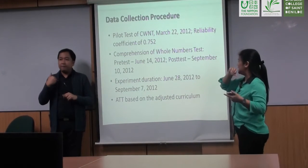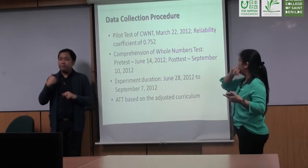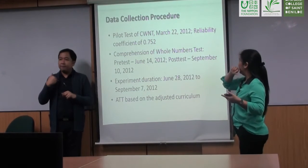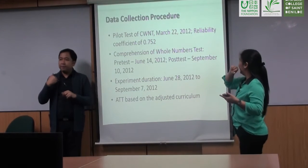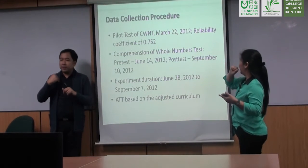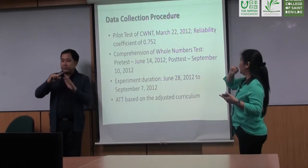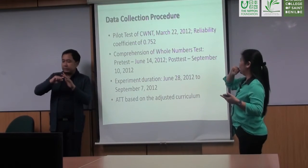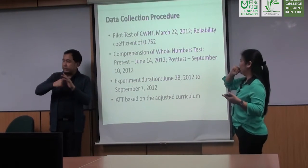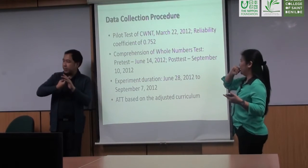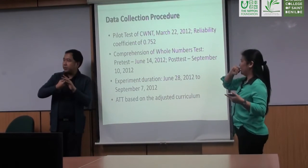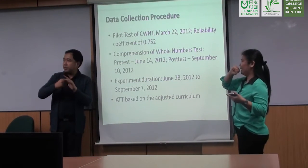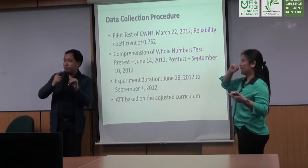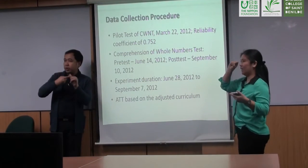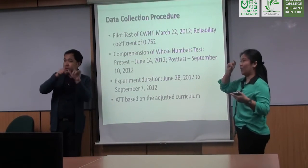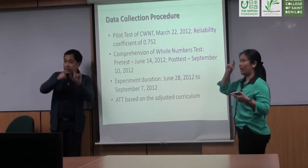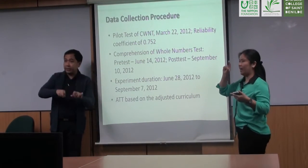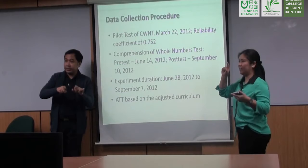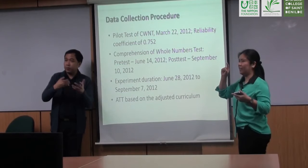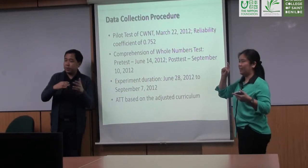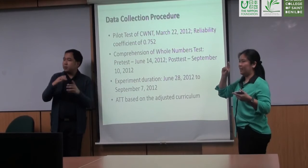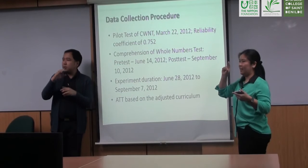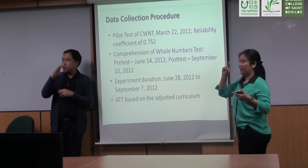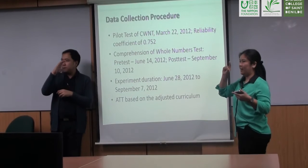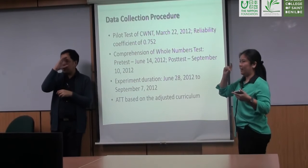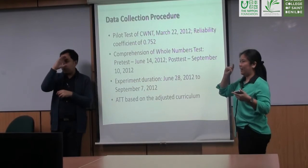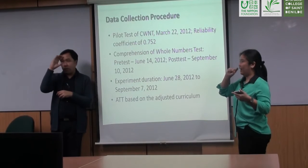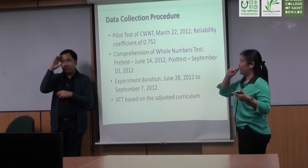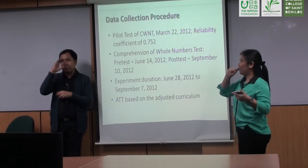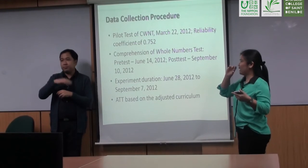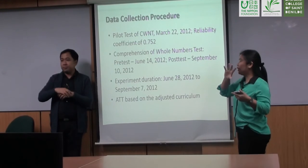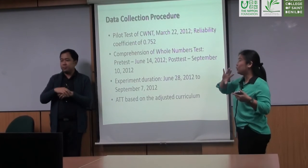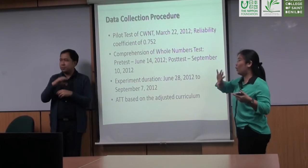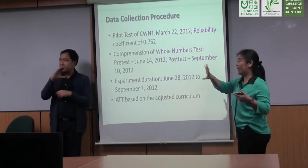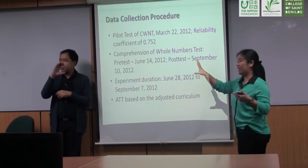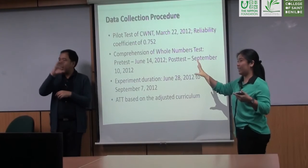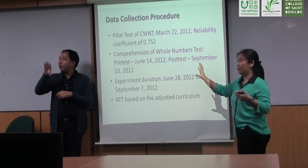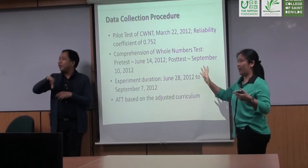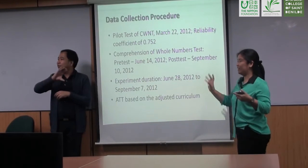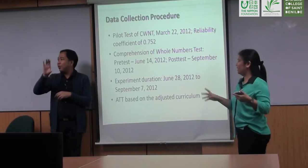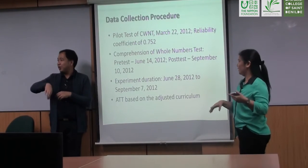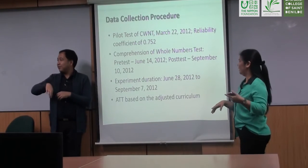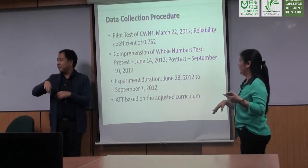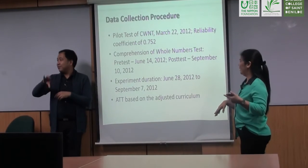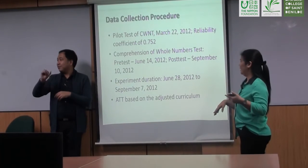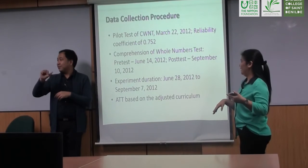test in Caloocan. Those outgoing grade 1.